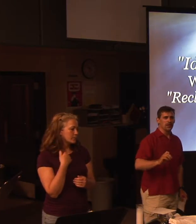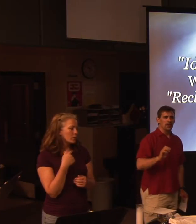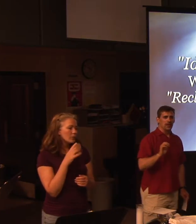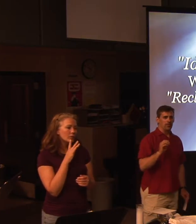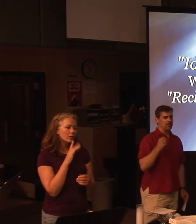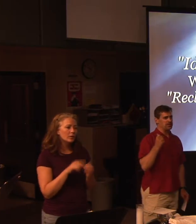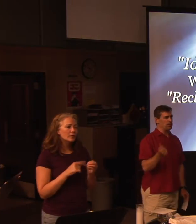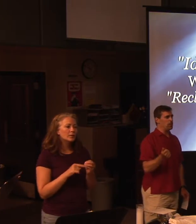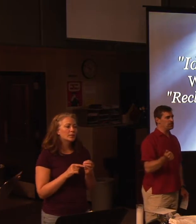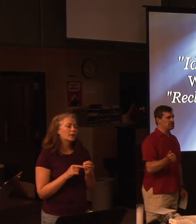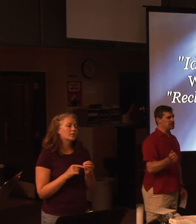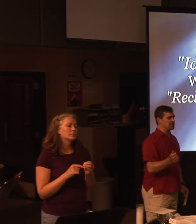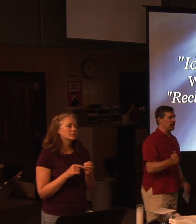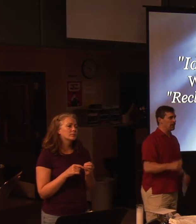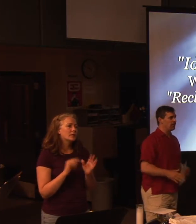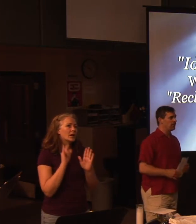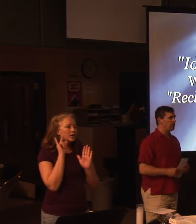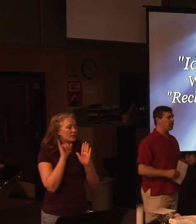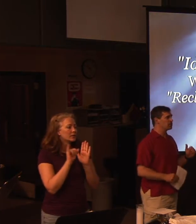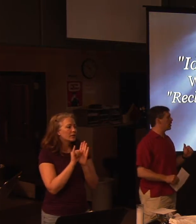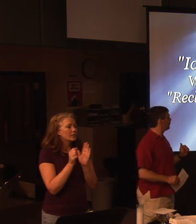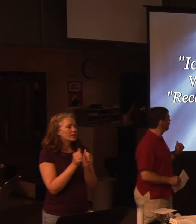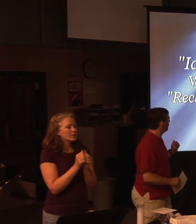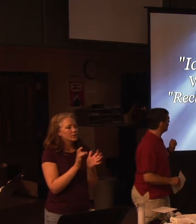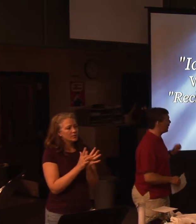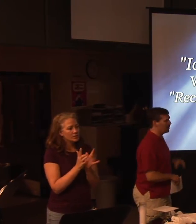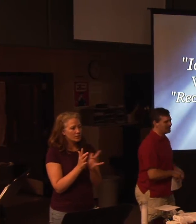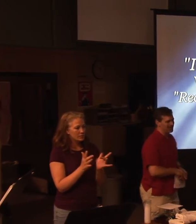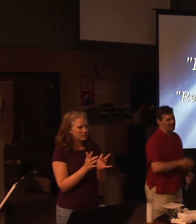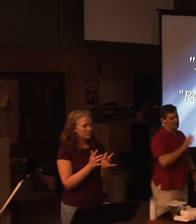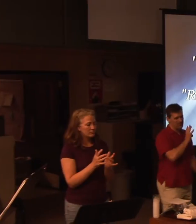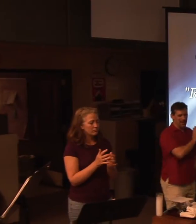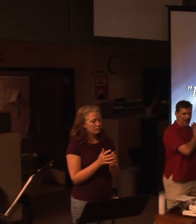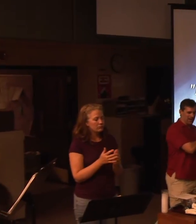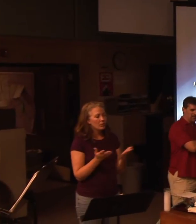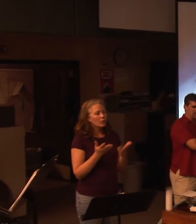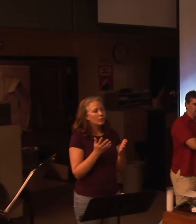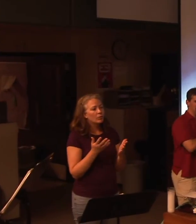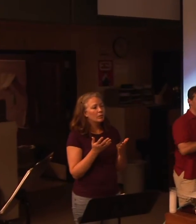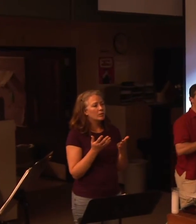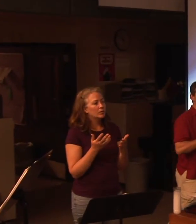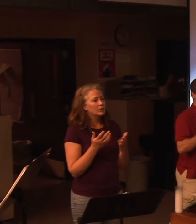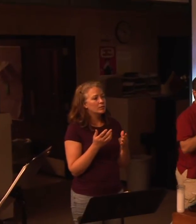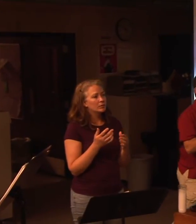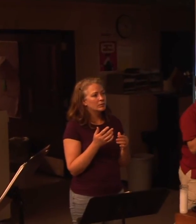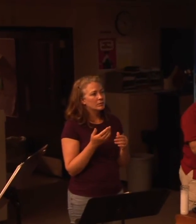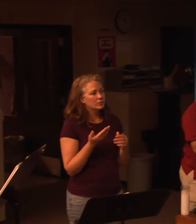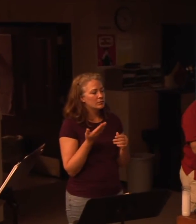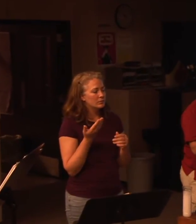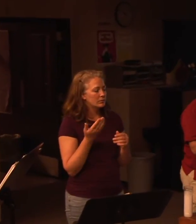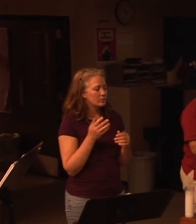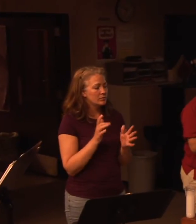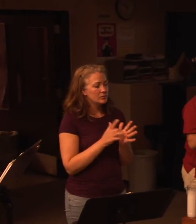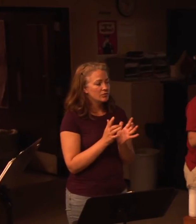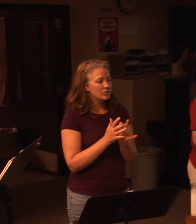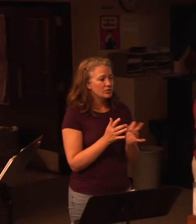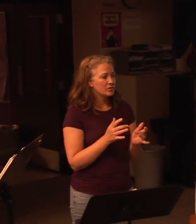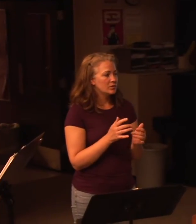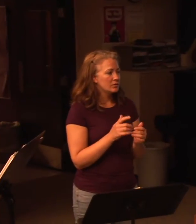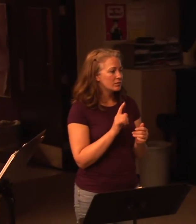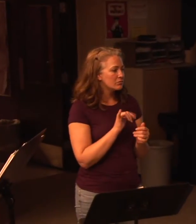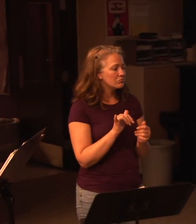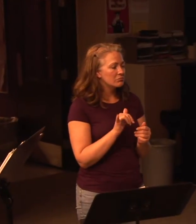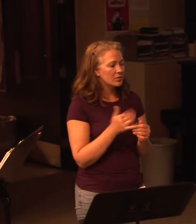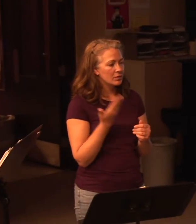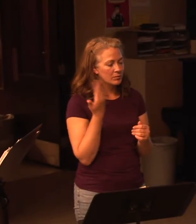Jesus, I want everybody to think, what was Jesus like? I mean, first off, I love the scene because, you know, they're trying to trap him, and